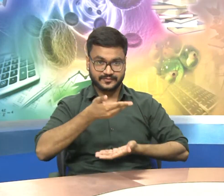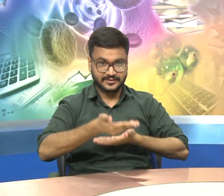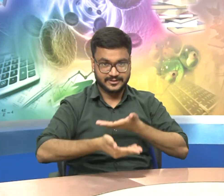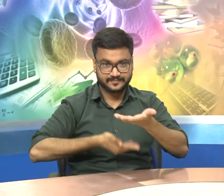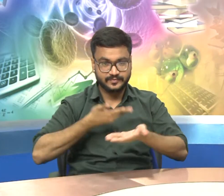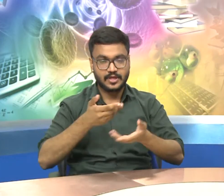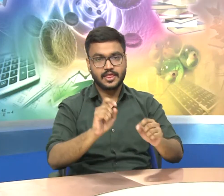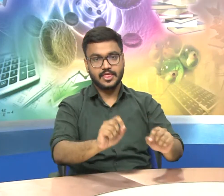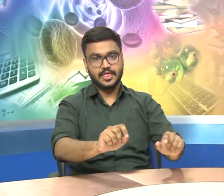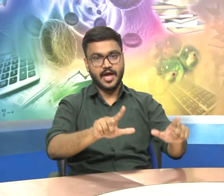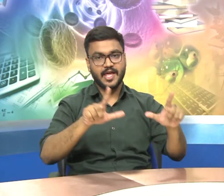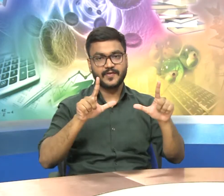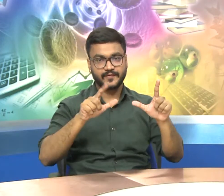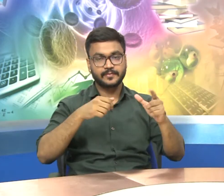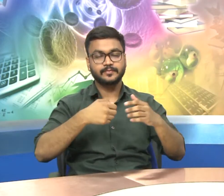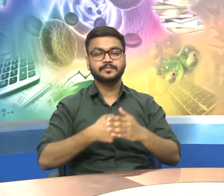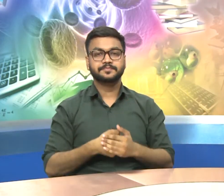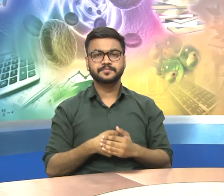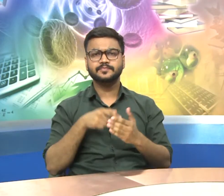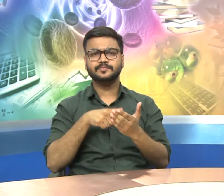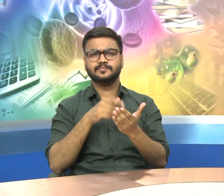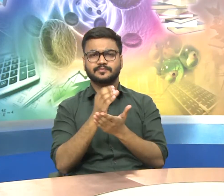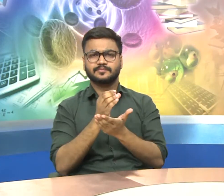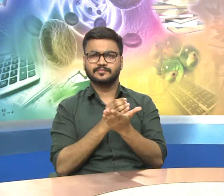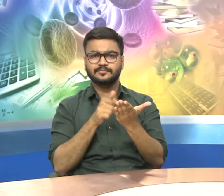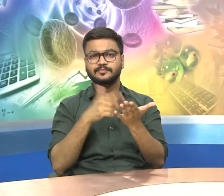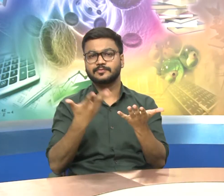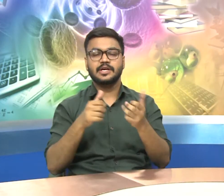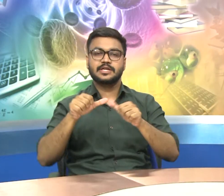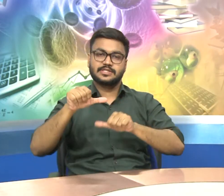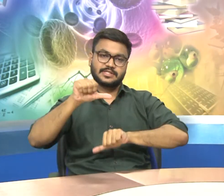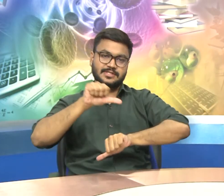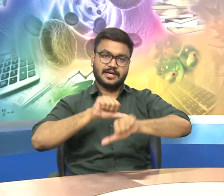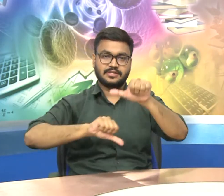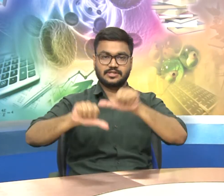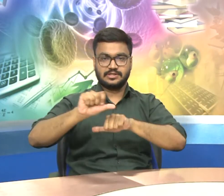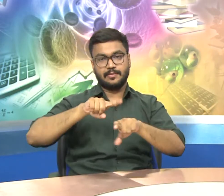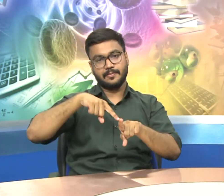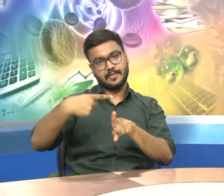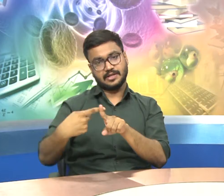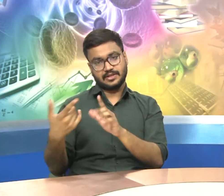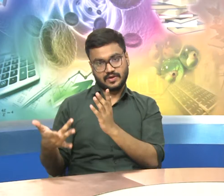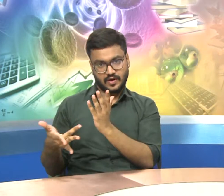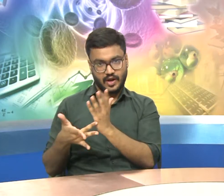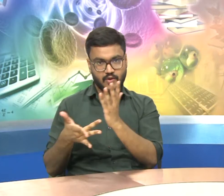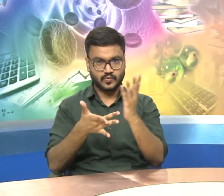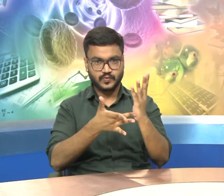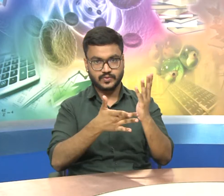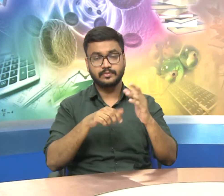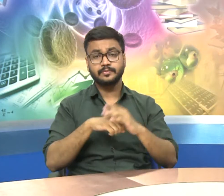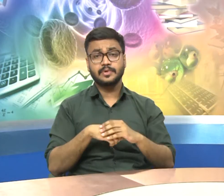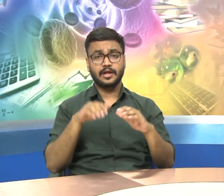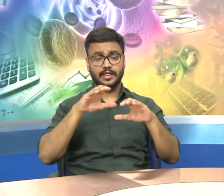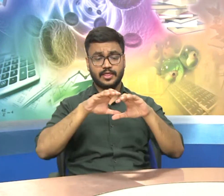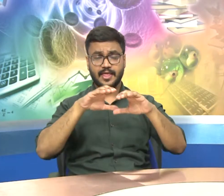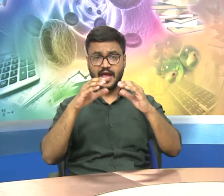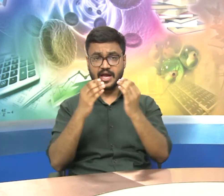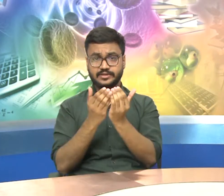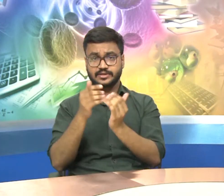Welcome to NIOS live classes. Subject Science and Technology,